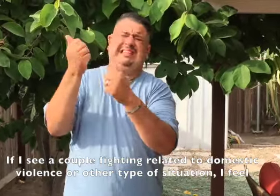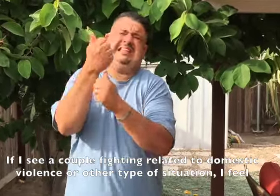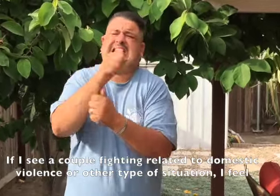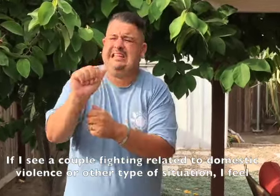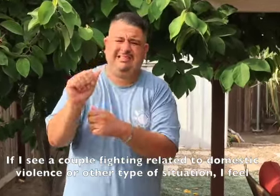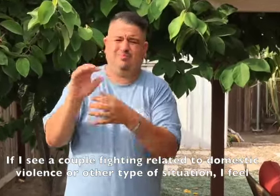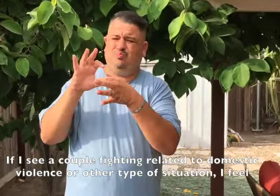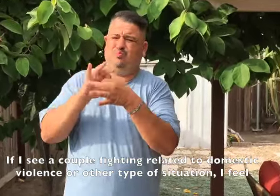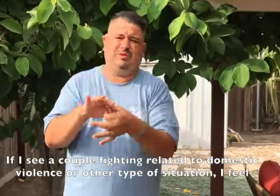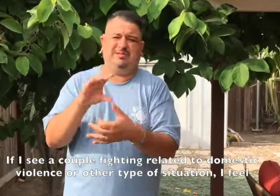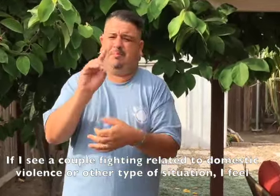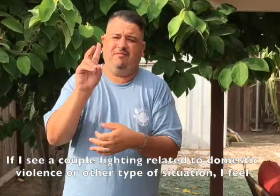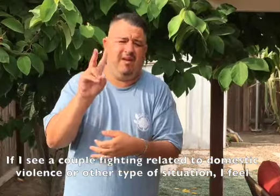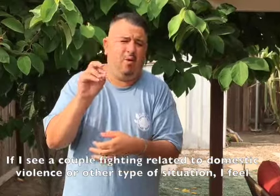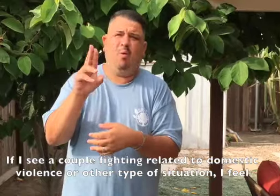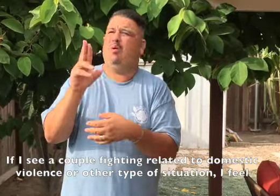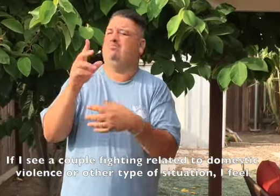of situations,